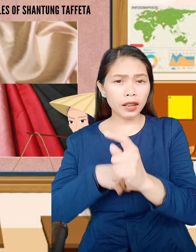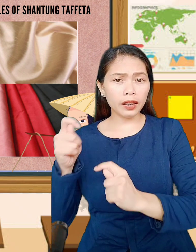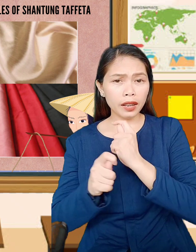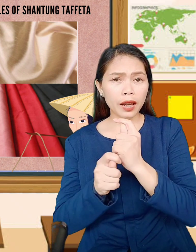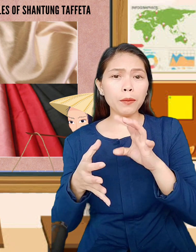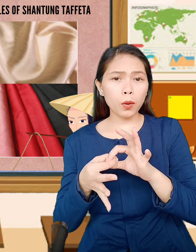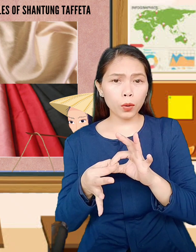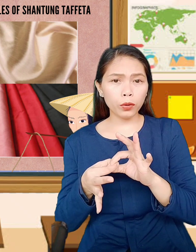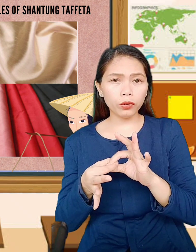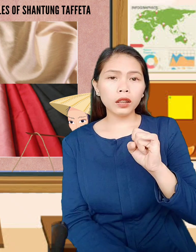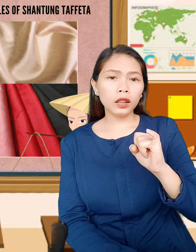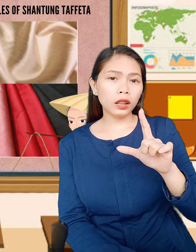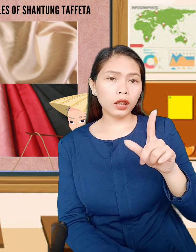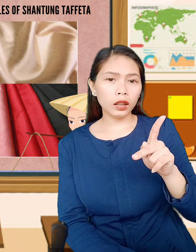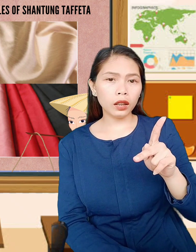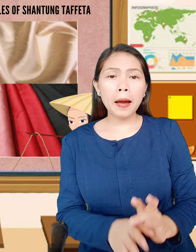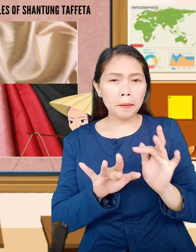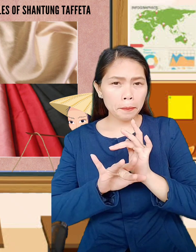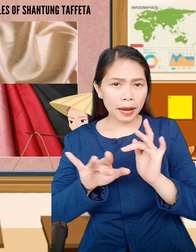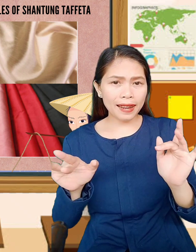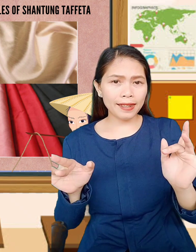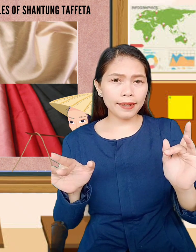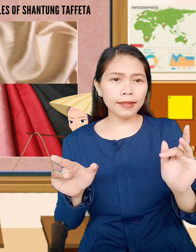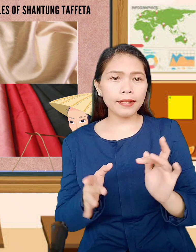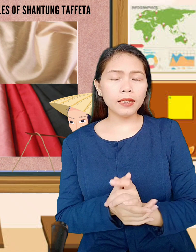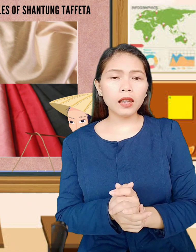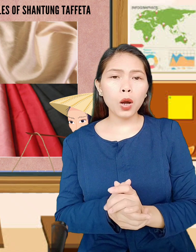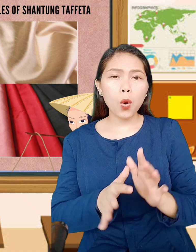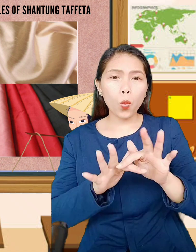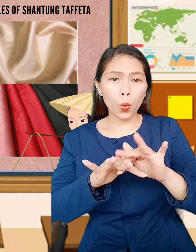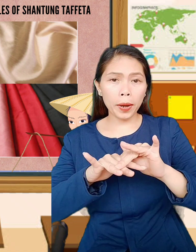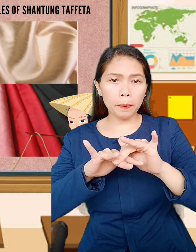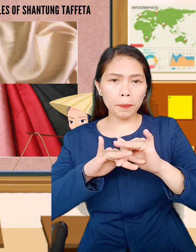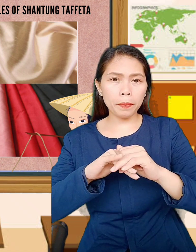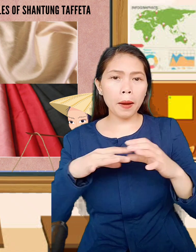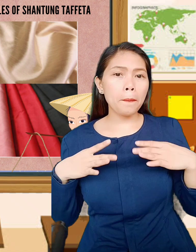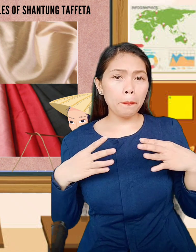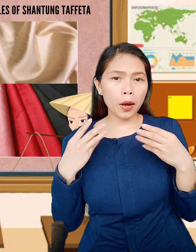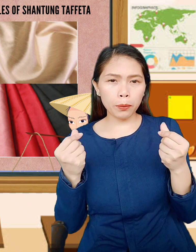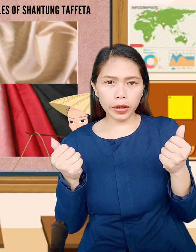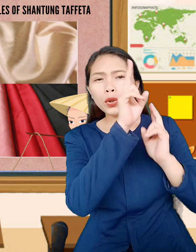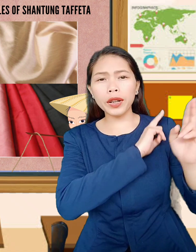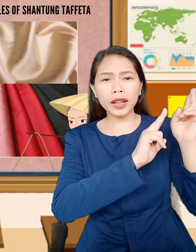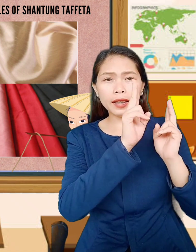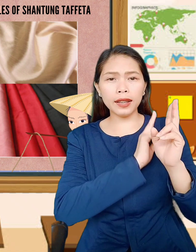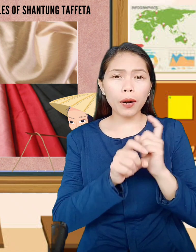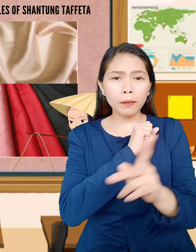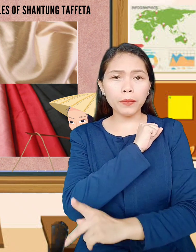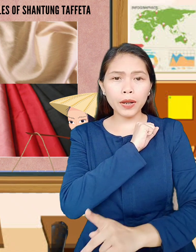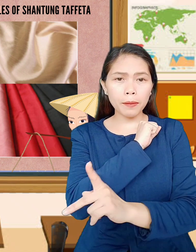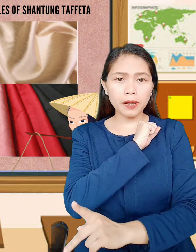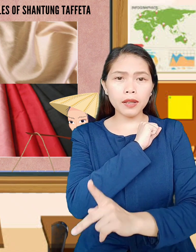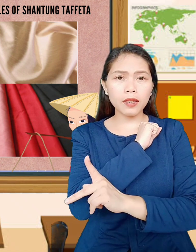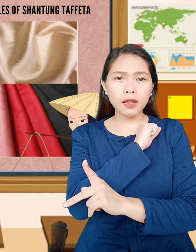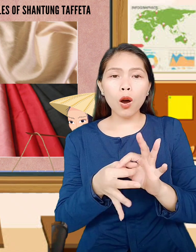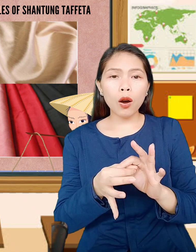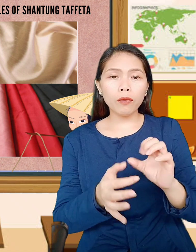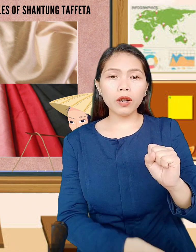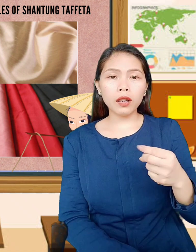It is a type of silk plain wave fabric, historically from the province of